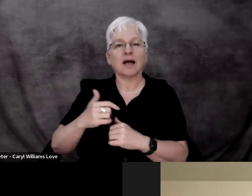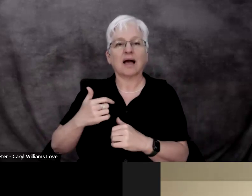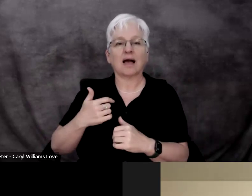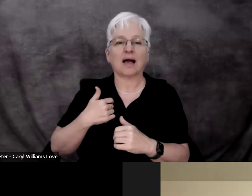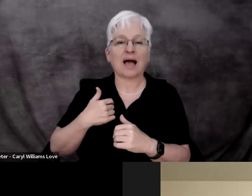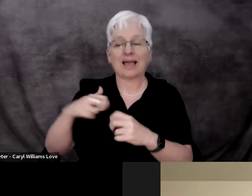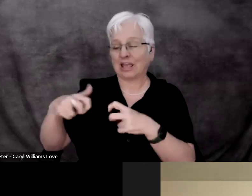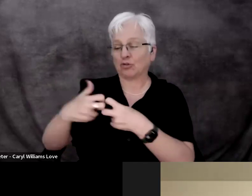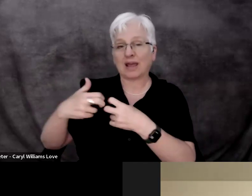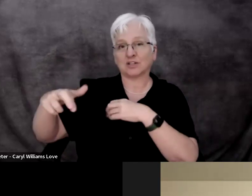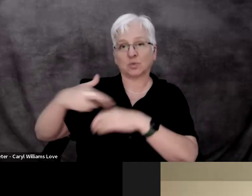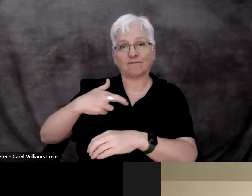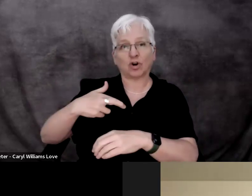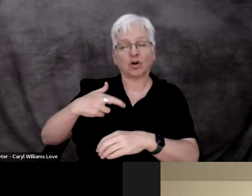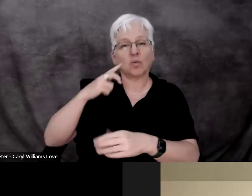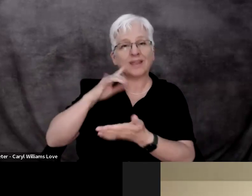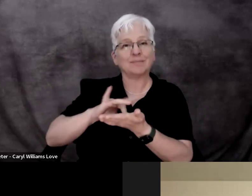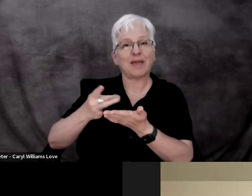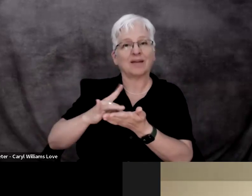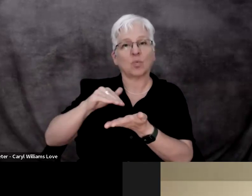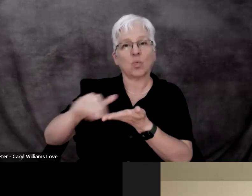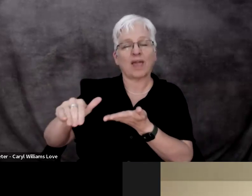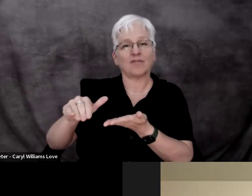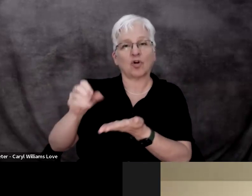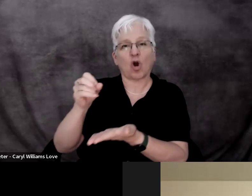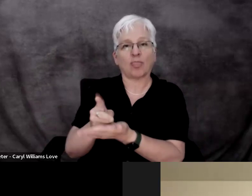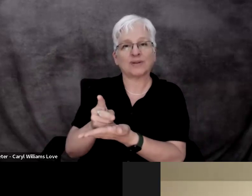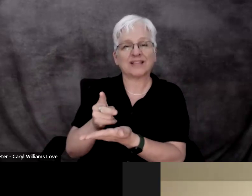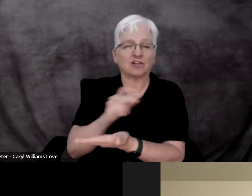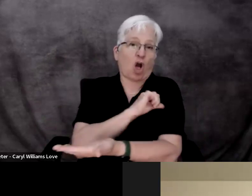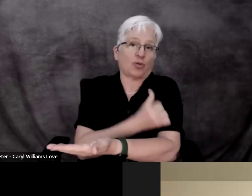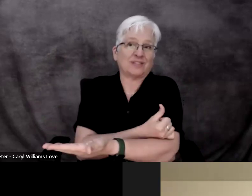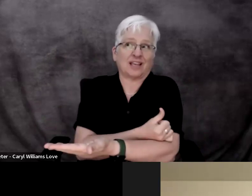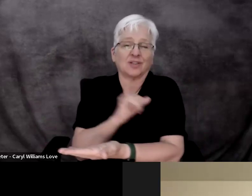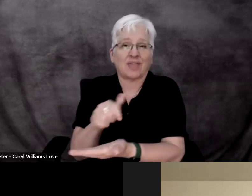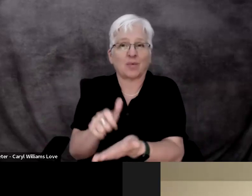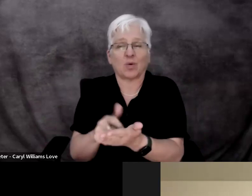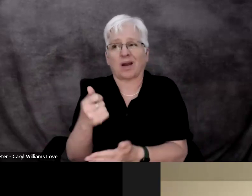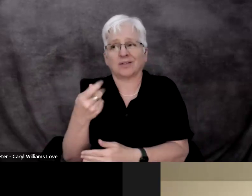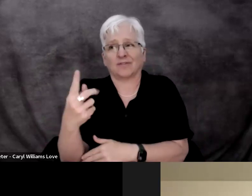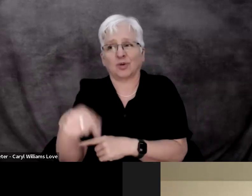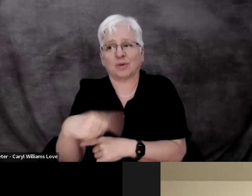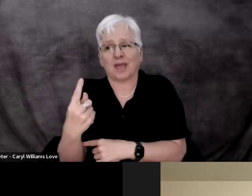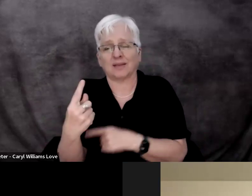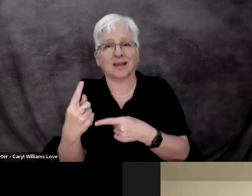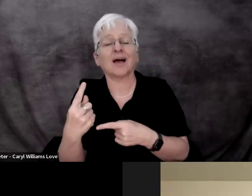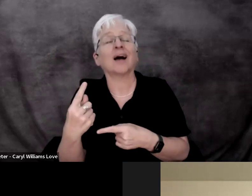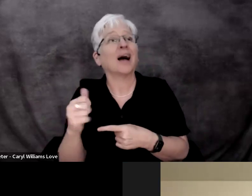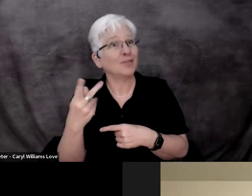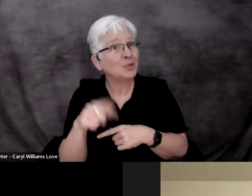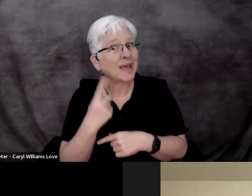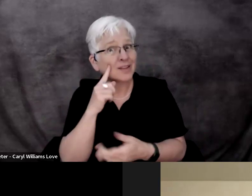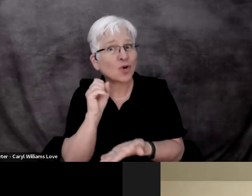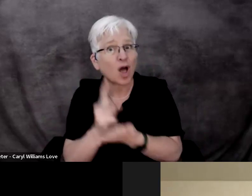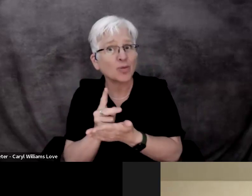referral that needs a Medicaid waiver authorization, which then can take a couple of days, well, that's not a crisis response, right? You